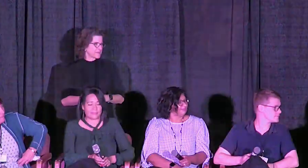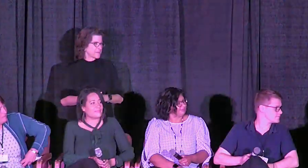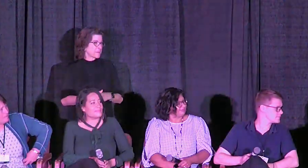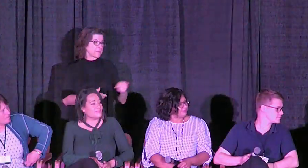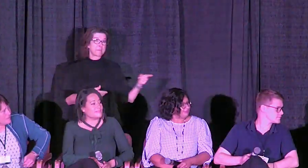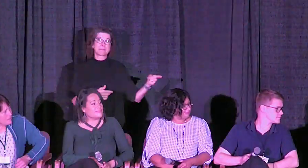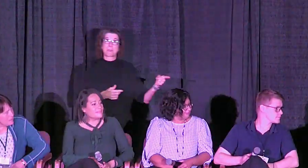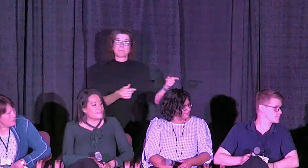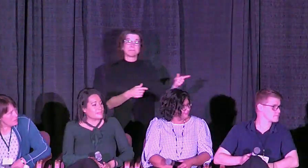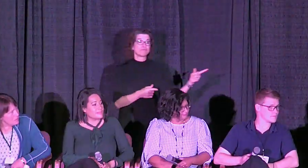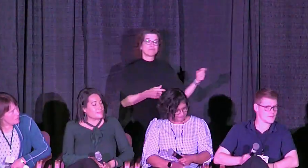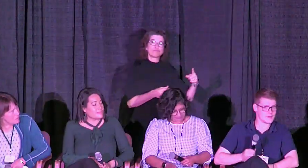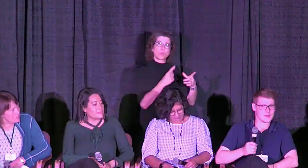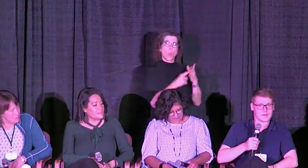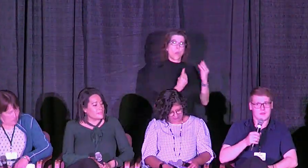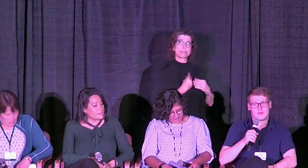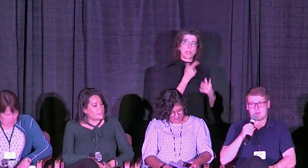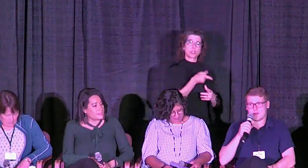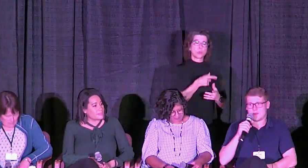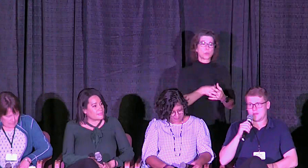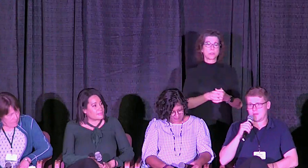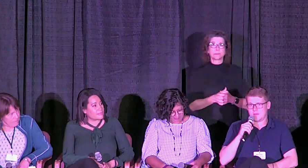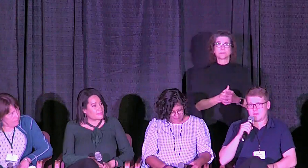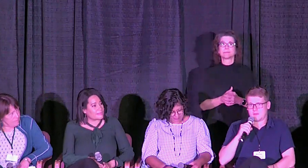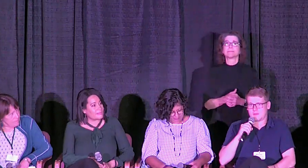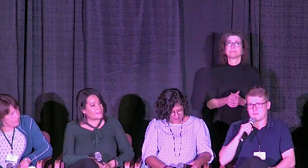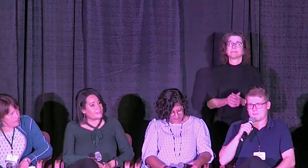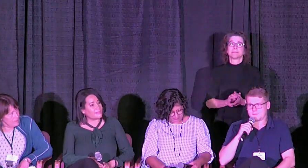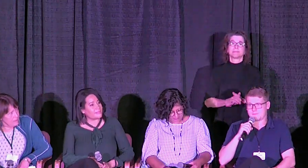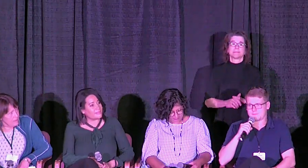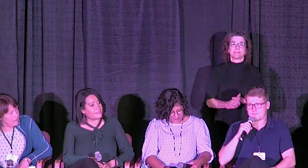And Michael, what inspires you?